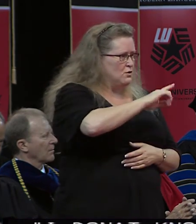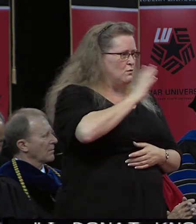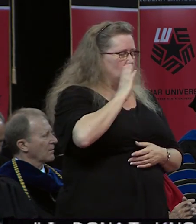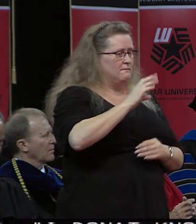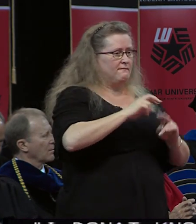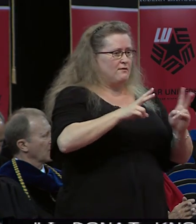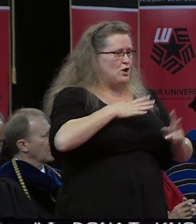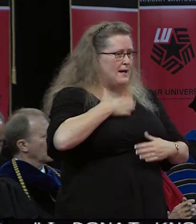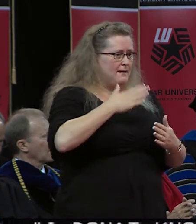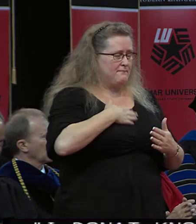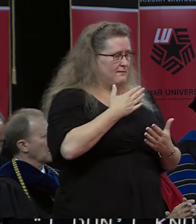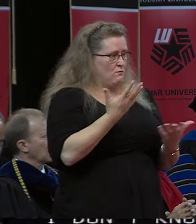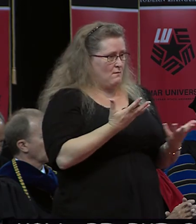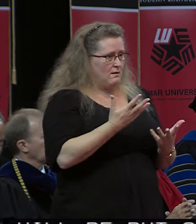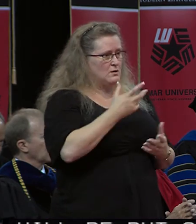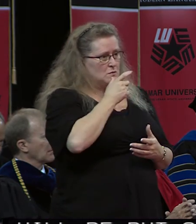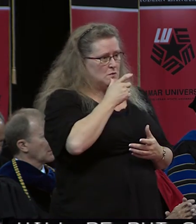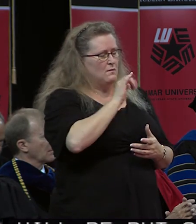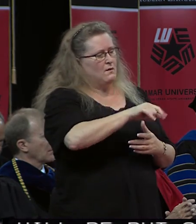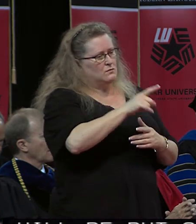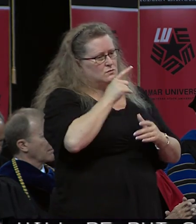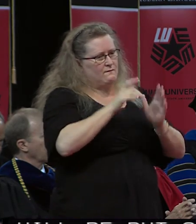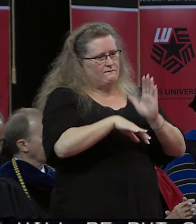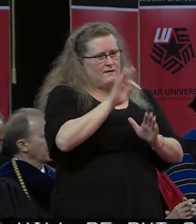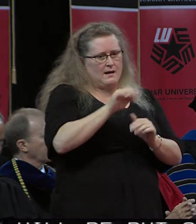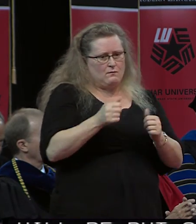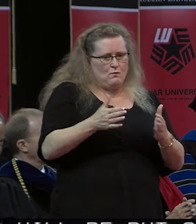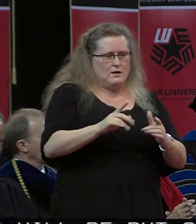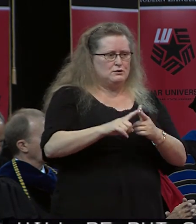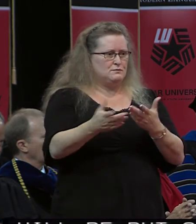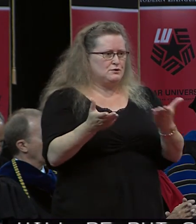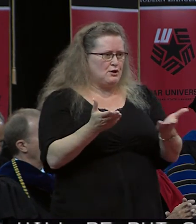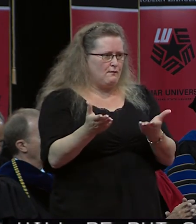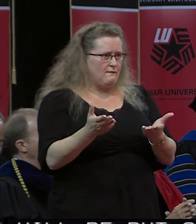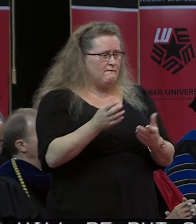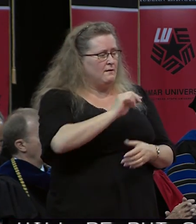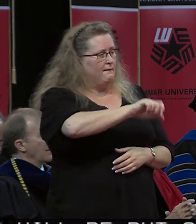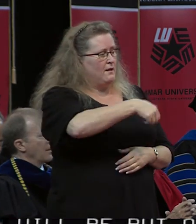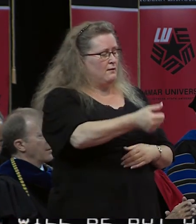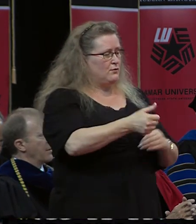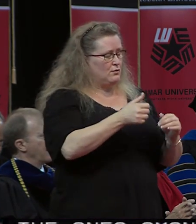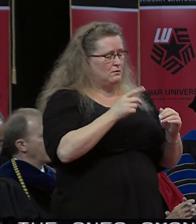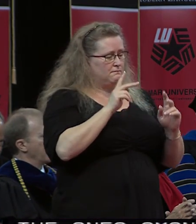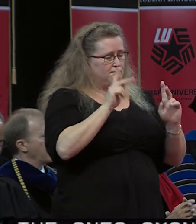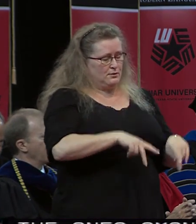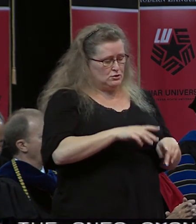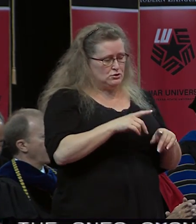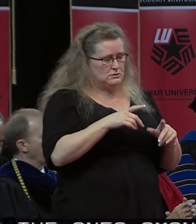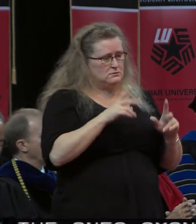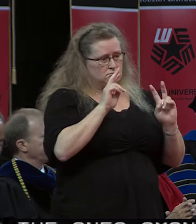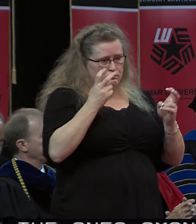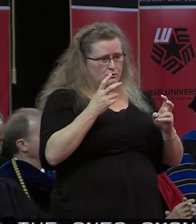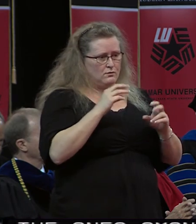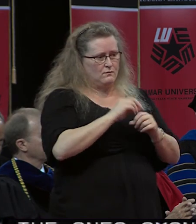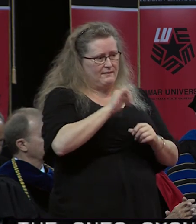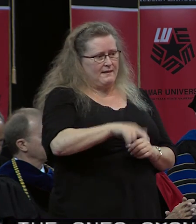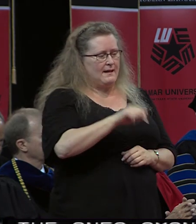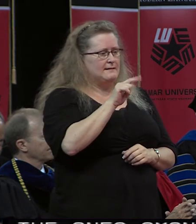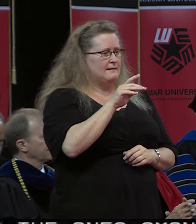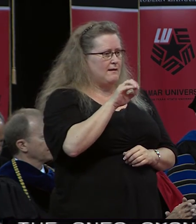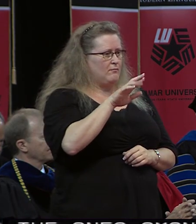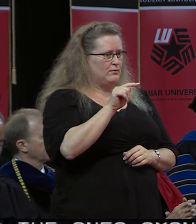are those who have sought and found how to serve." And the other individual on this subject is Professor Albert